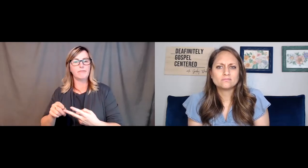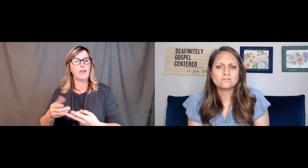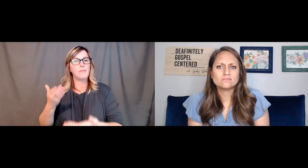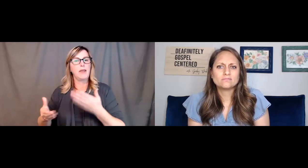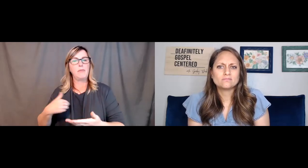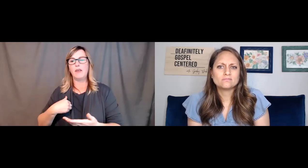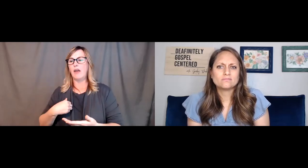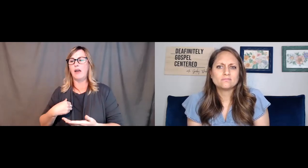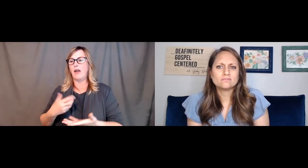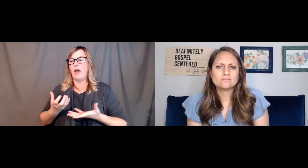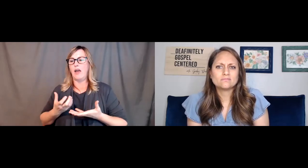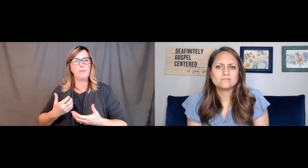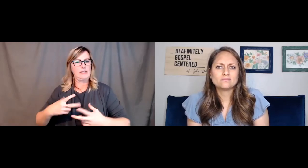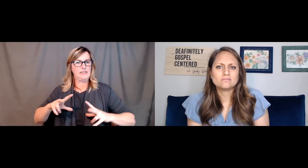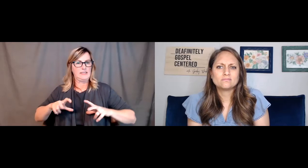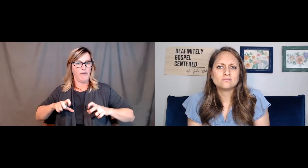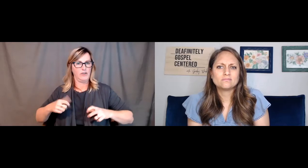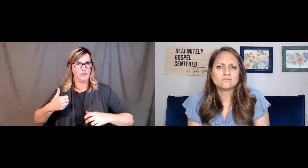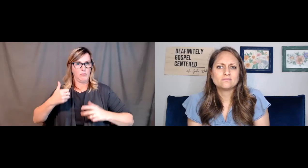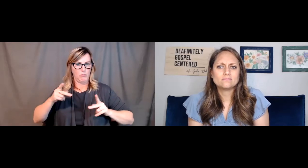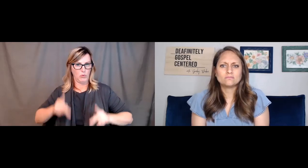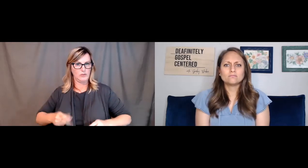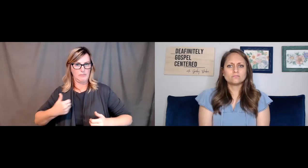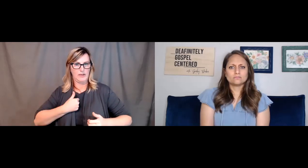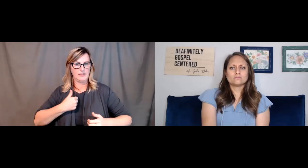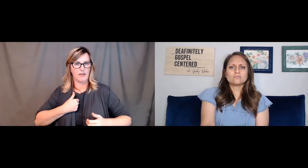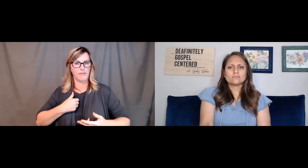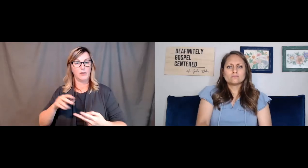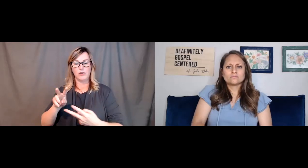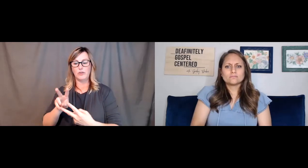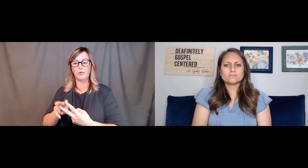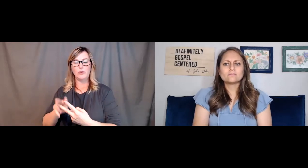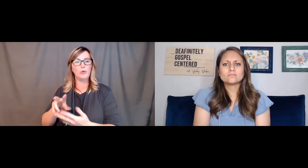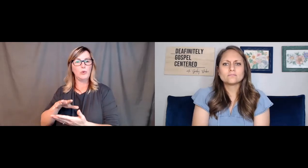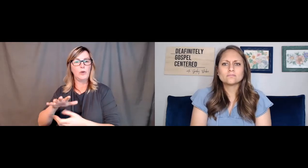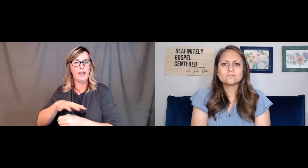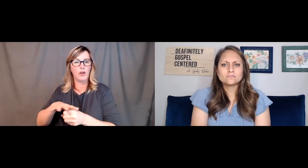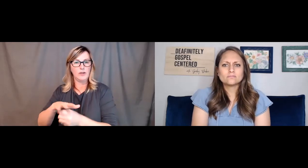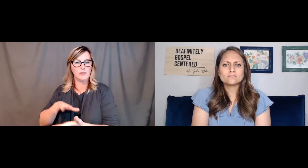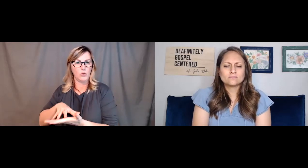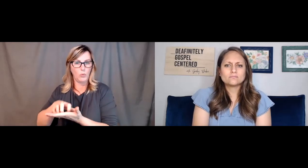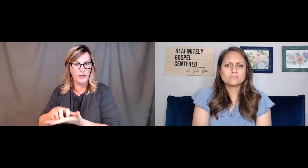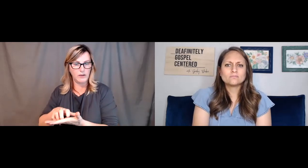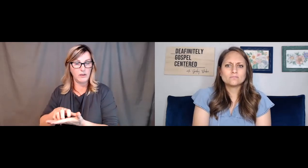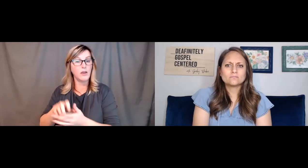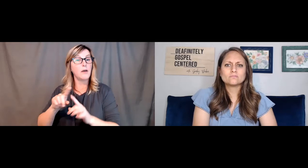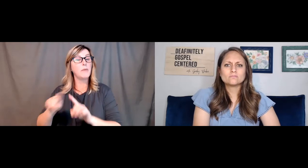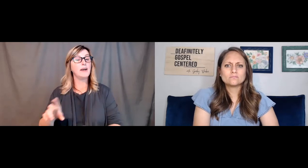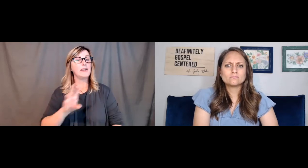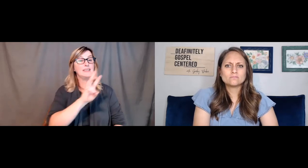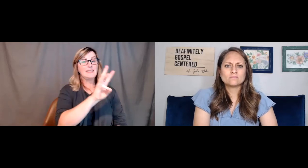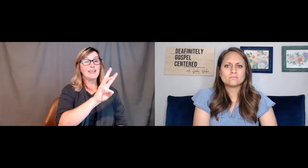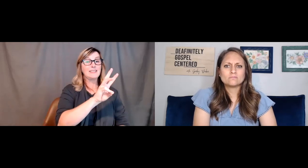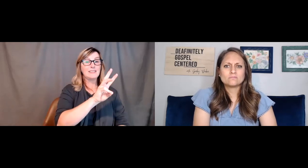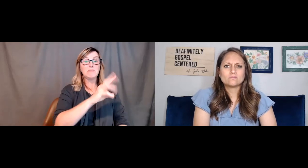people, or maybe I'm selfish. So let's say those are the 2 areas I'm weak